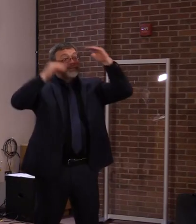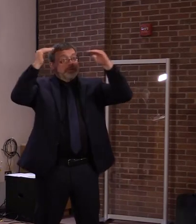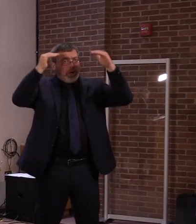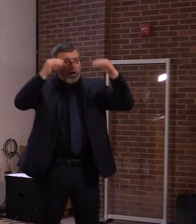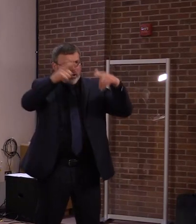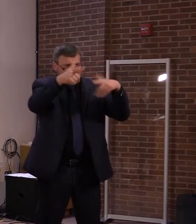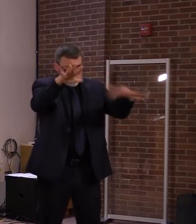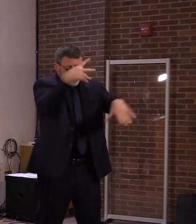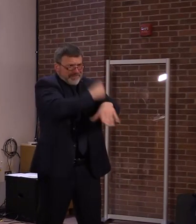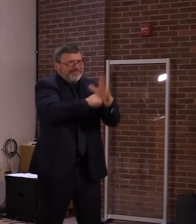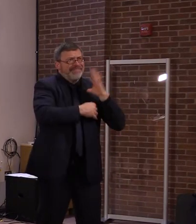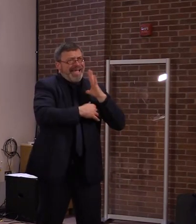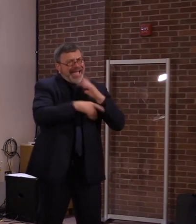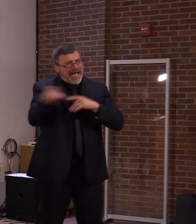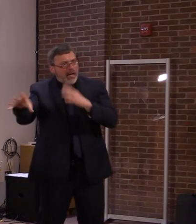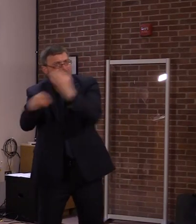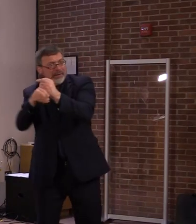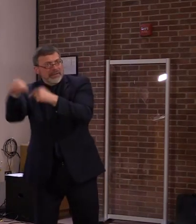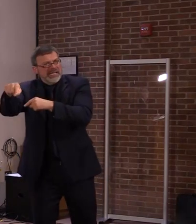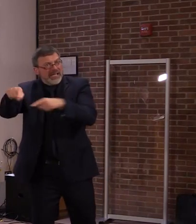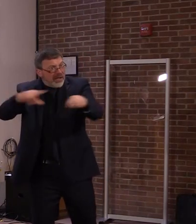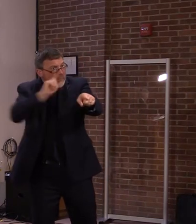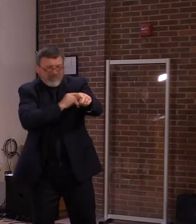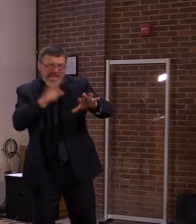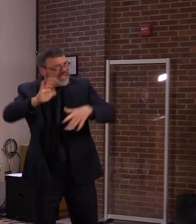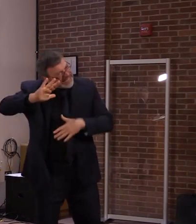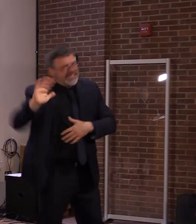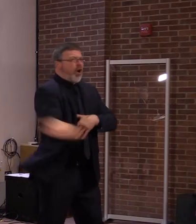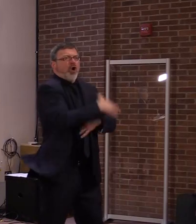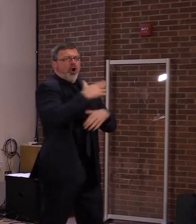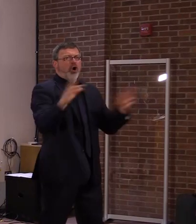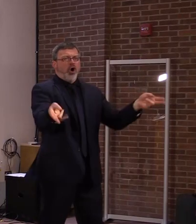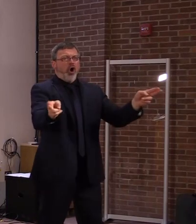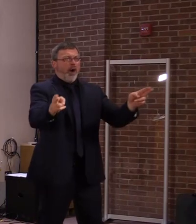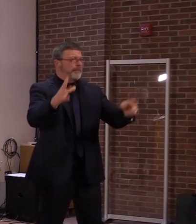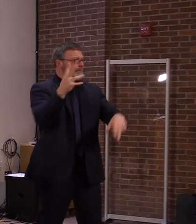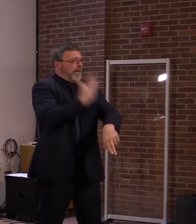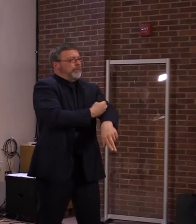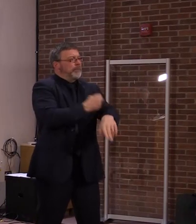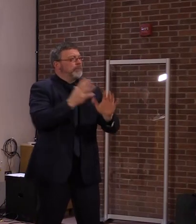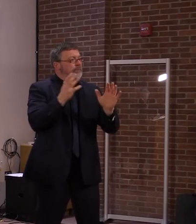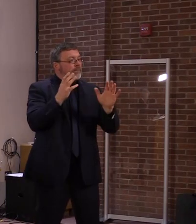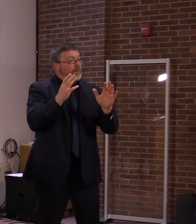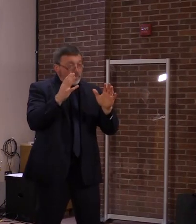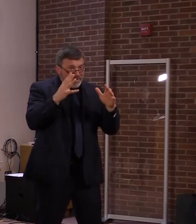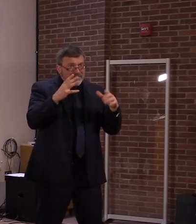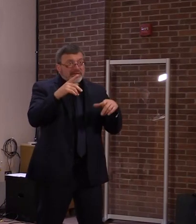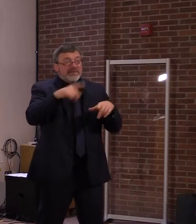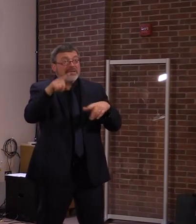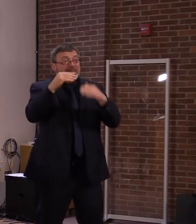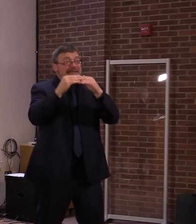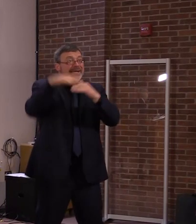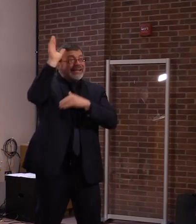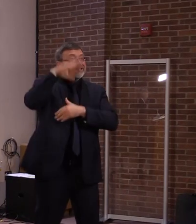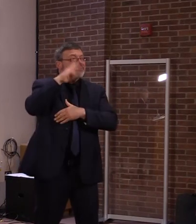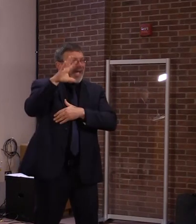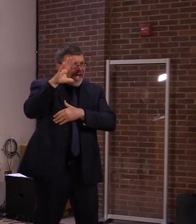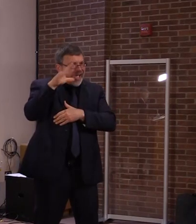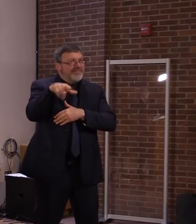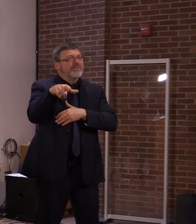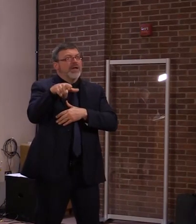and boosters, but anyone at risk of getting COVID should be getting a booster. So far, more